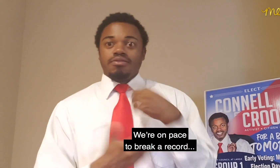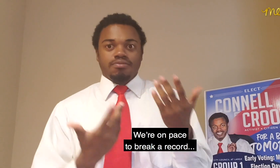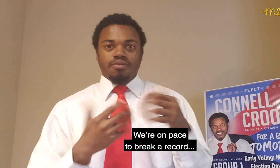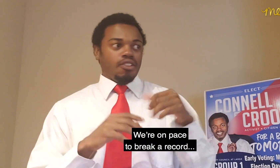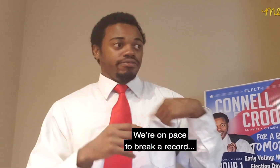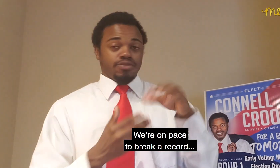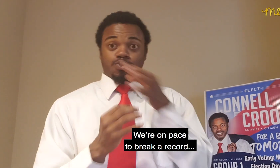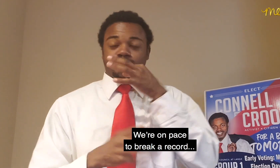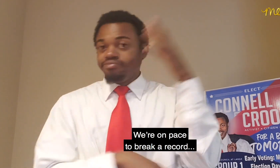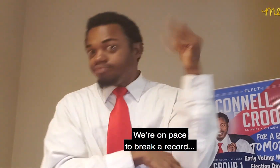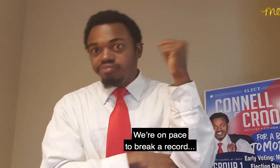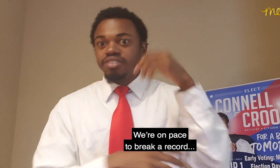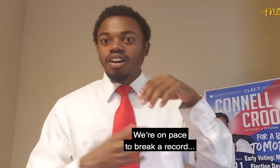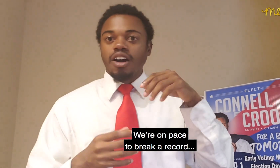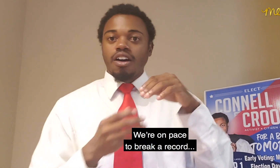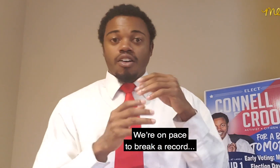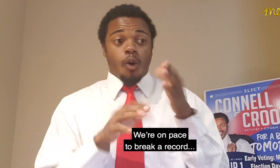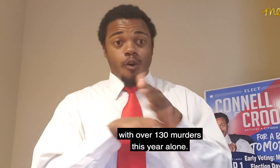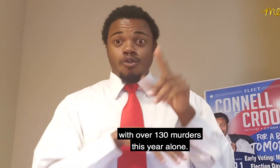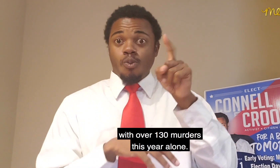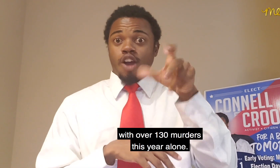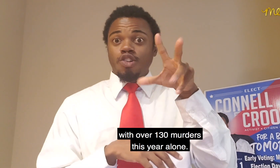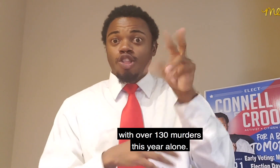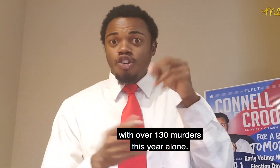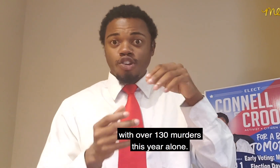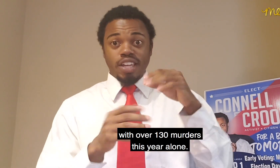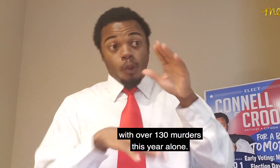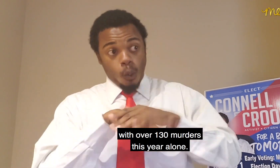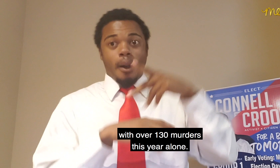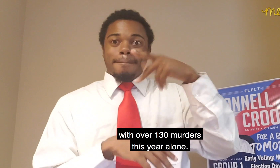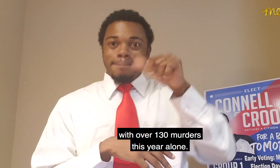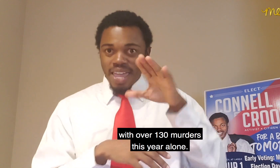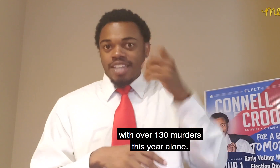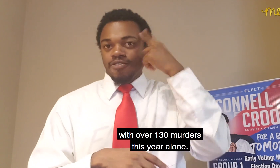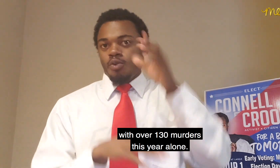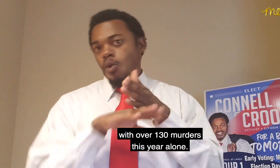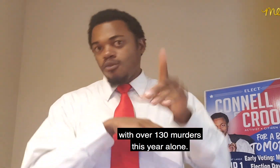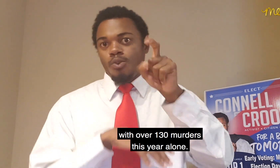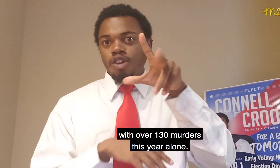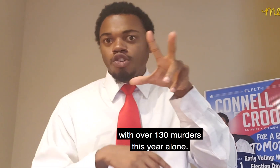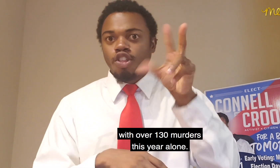We're on pace to break a record with over 130 murders this year alone.